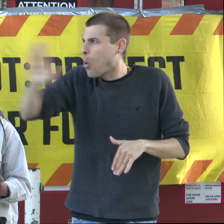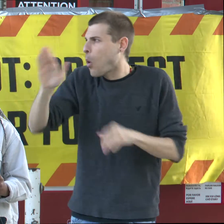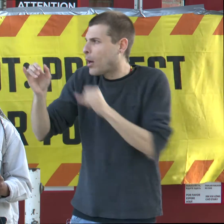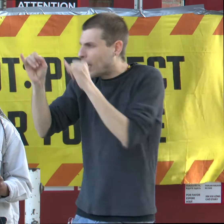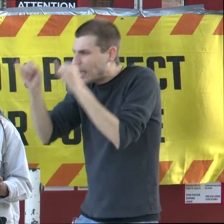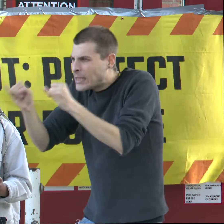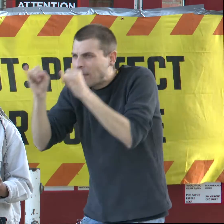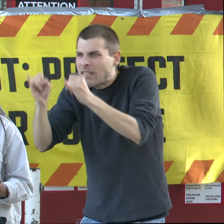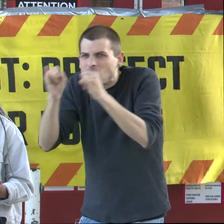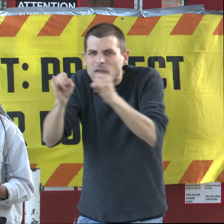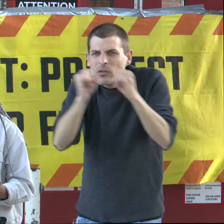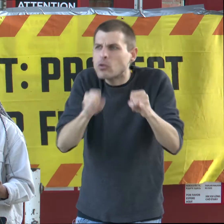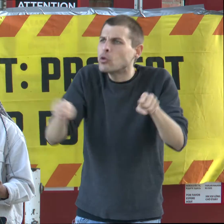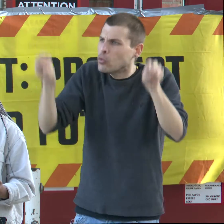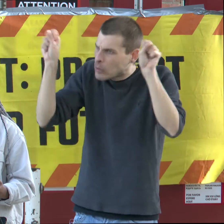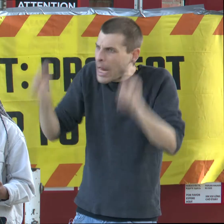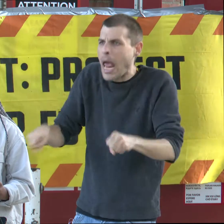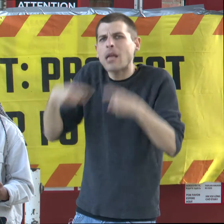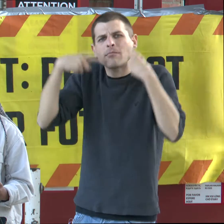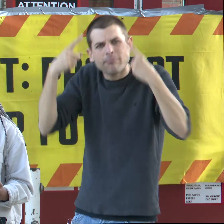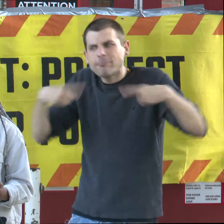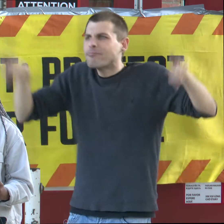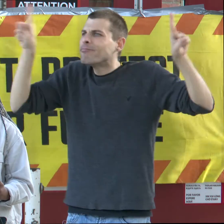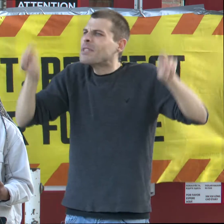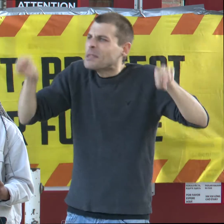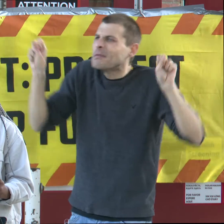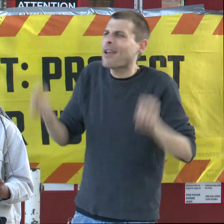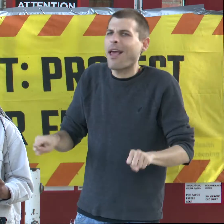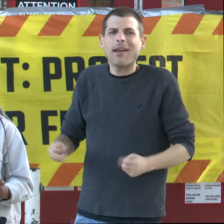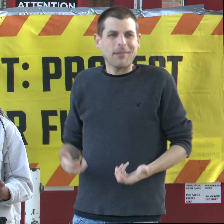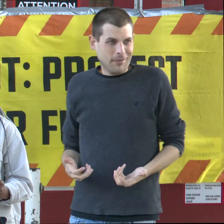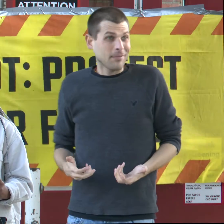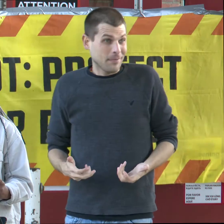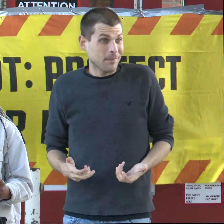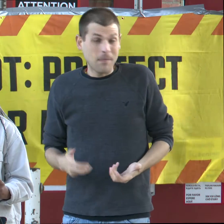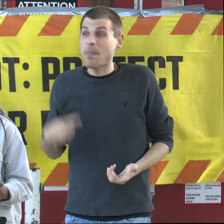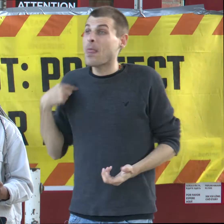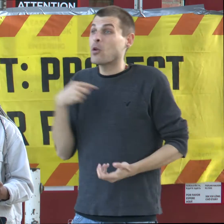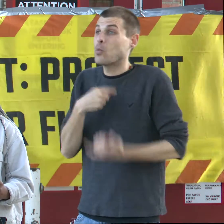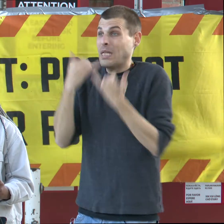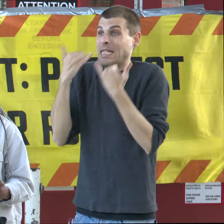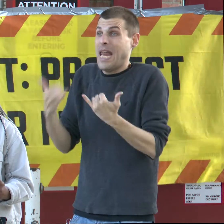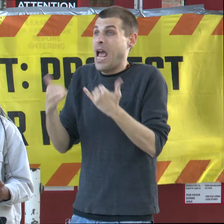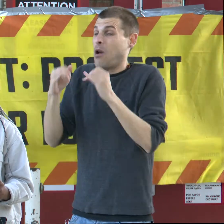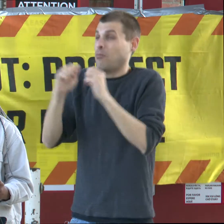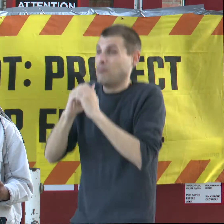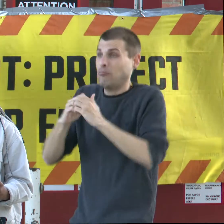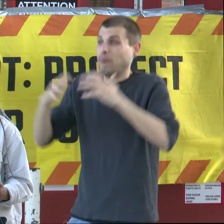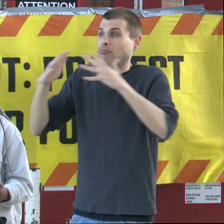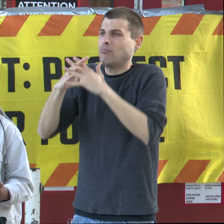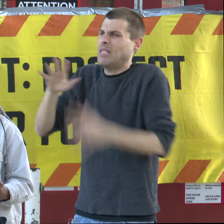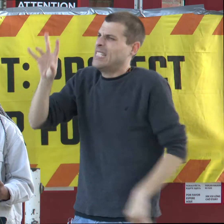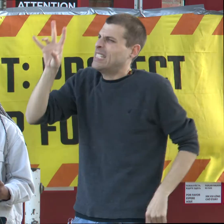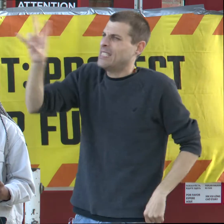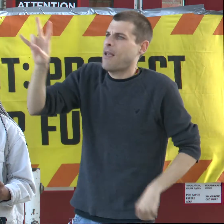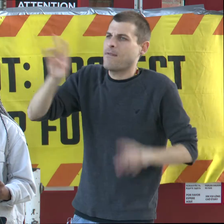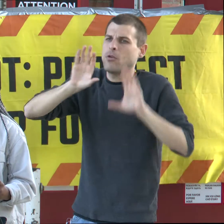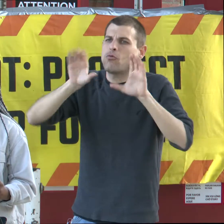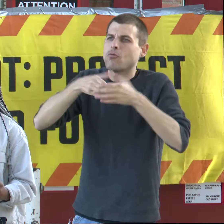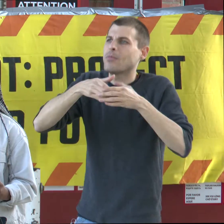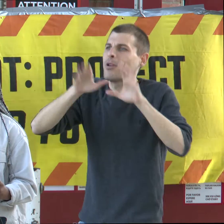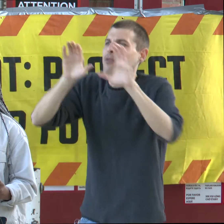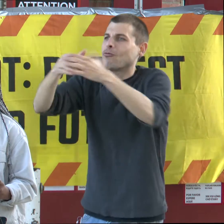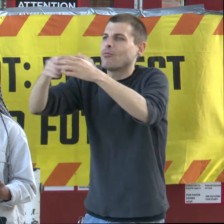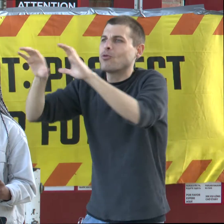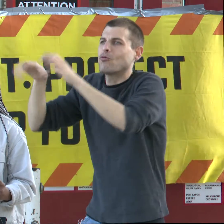matter. And we've seen this result by having not only 7 chapters around the world, but also being able to see